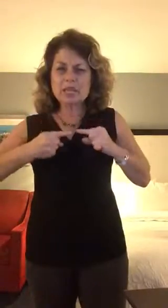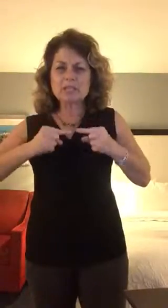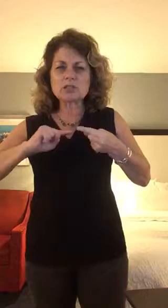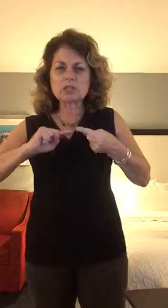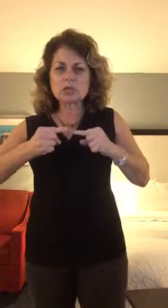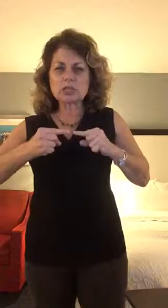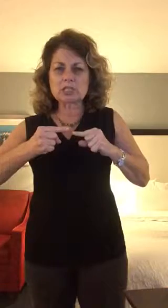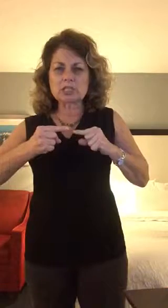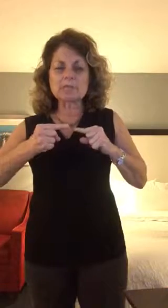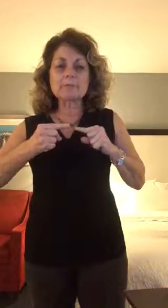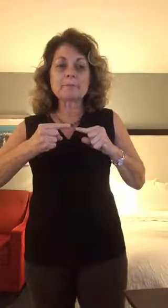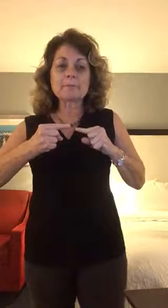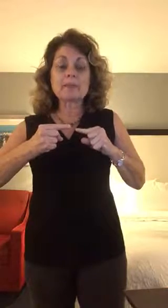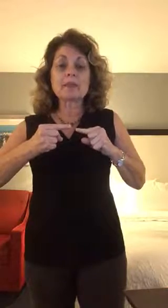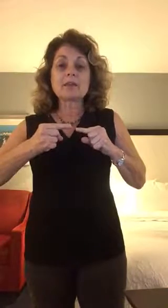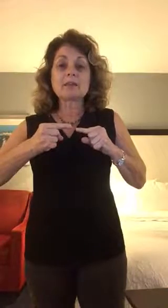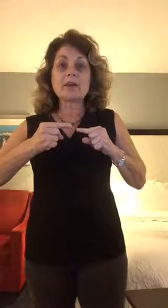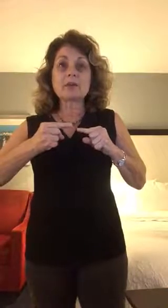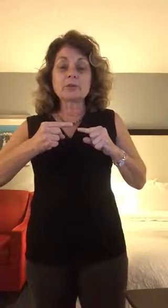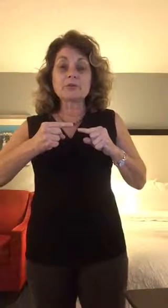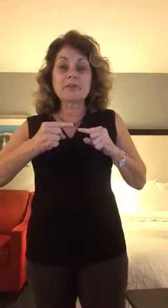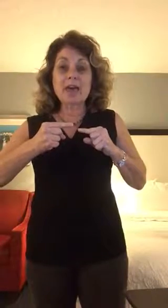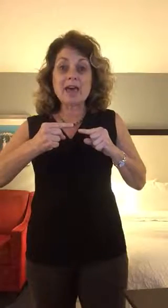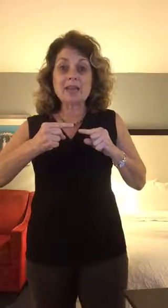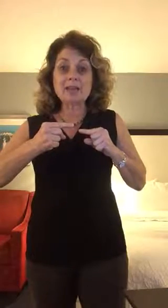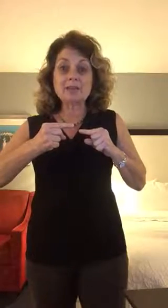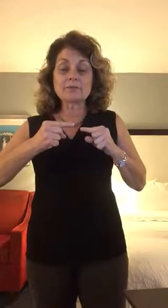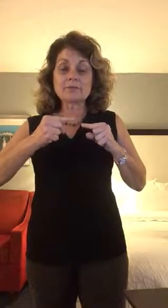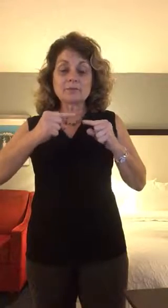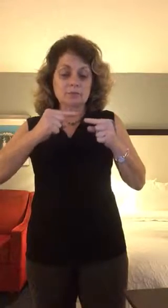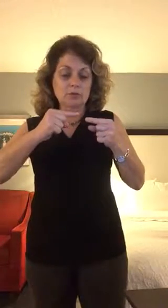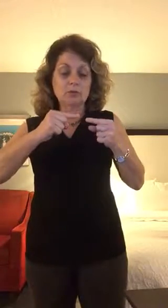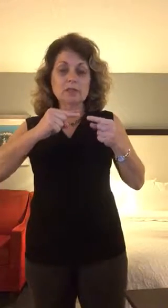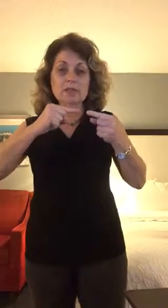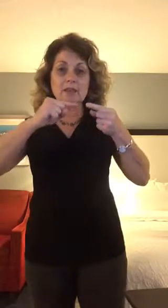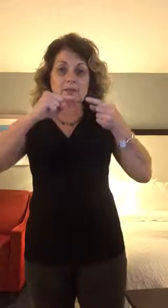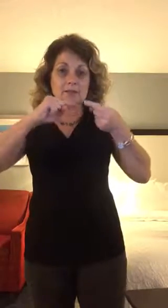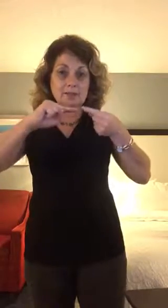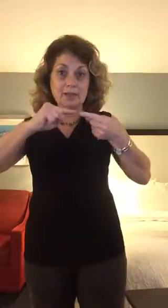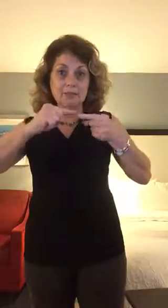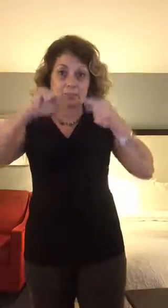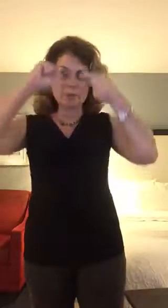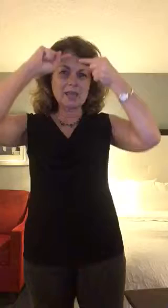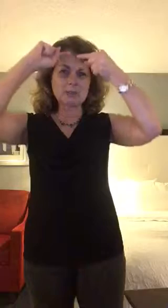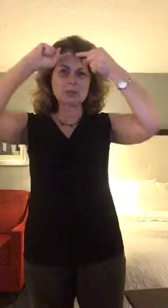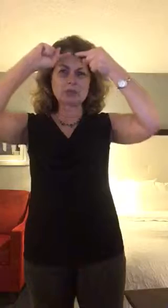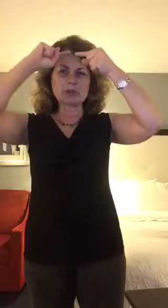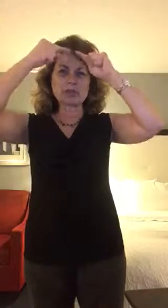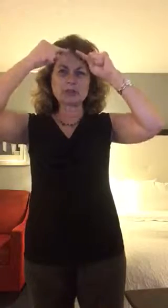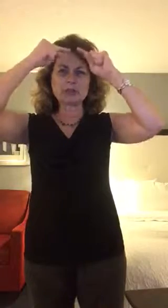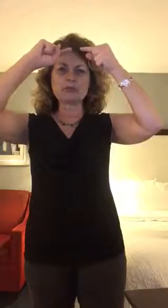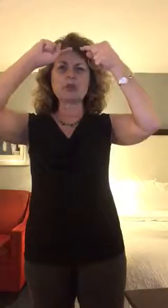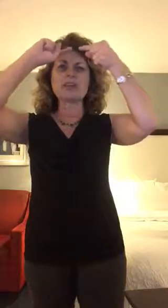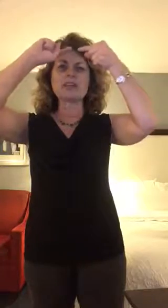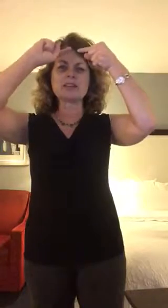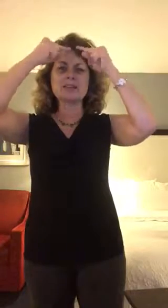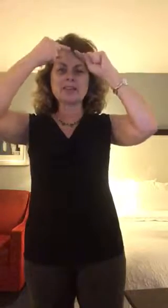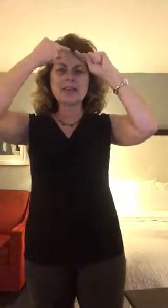Pain, hurt. Now, if you have a headache, you can take this sign for pain and put it right over your forehead.